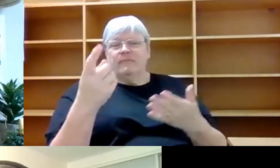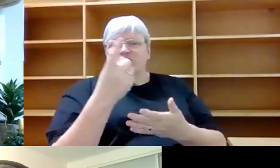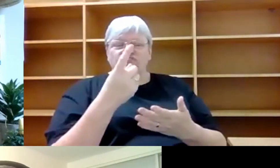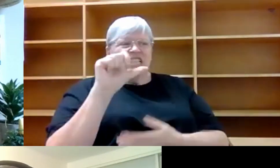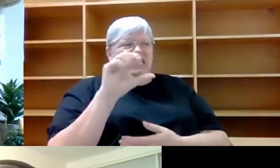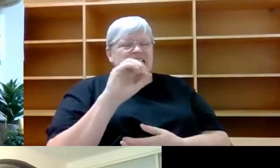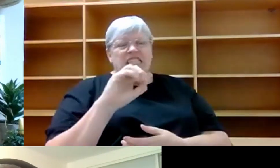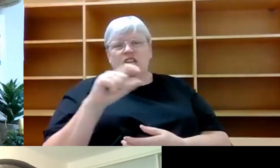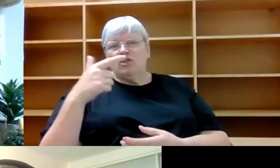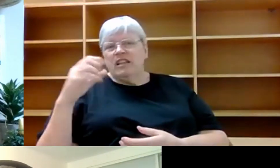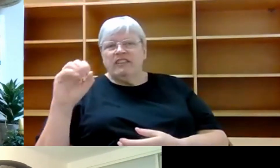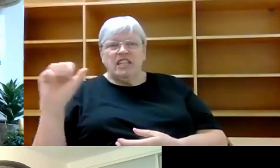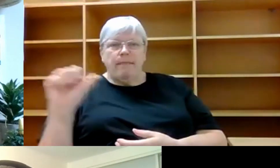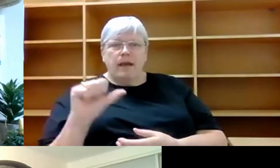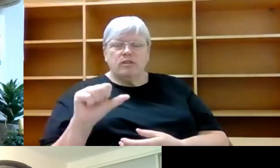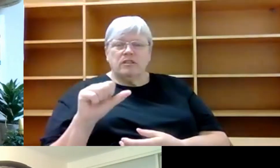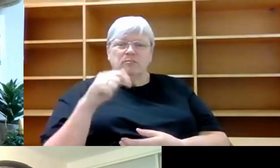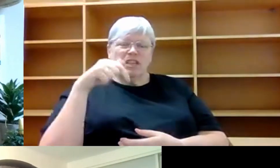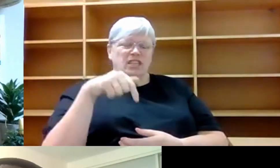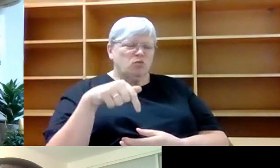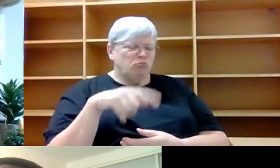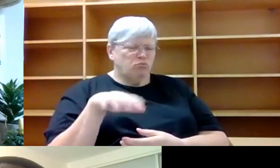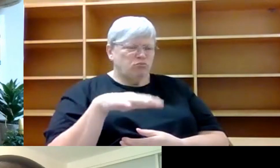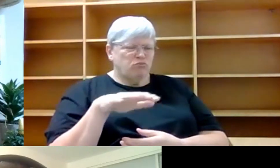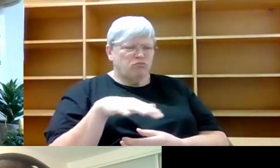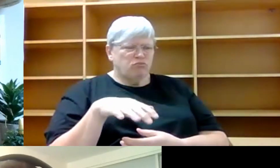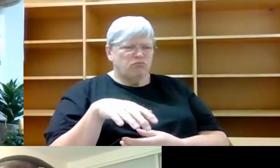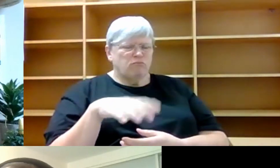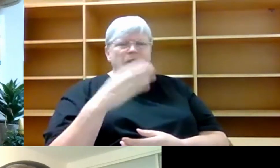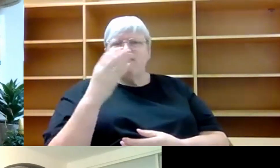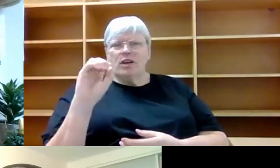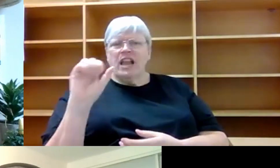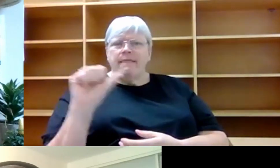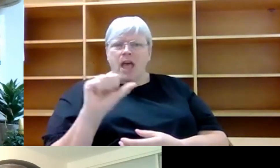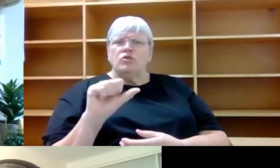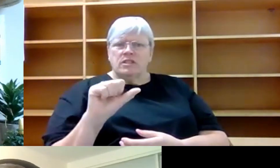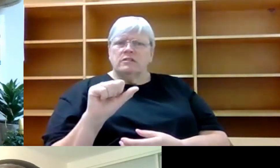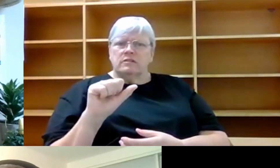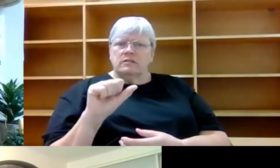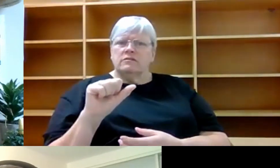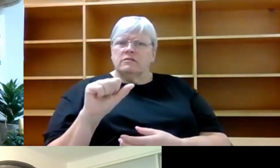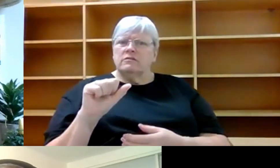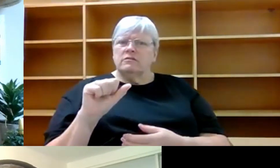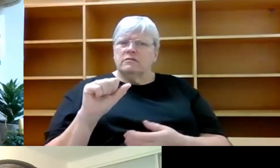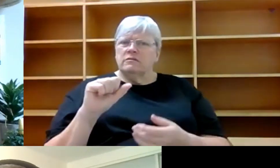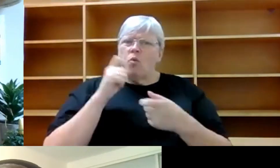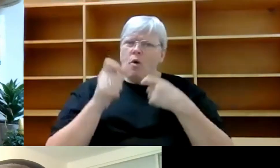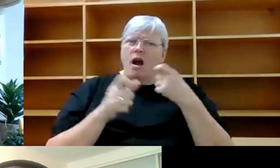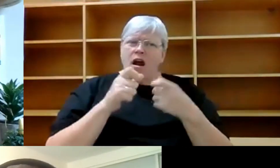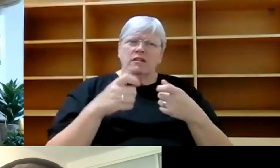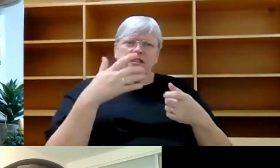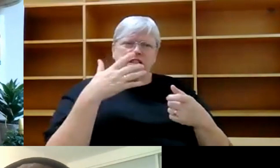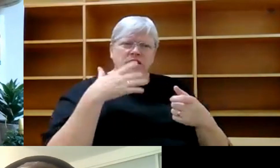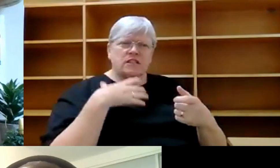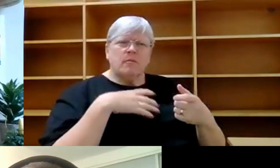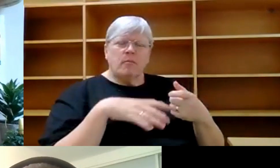but this one is, I think, just 38, maybe 40,000 words. But I just wanted to give a real big